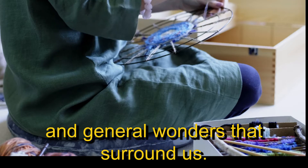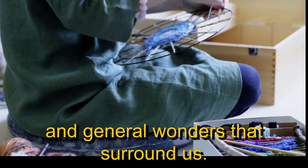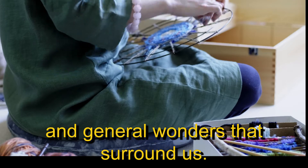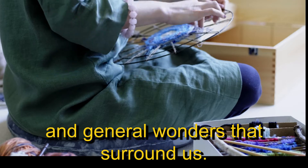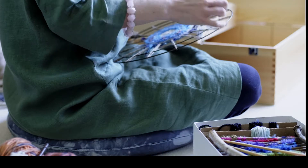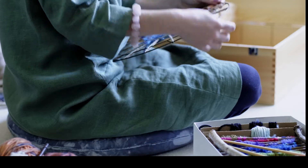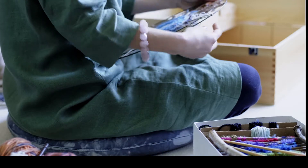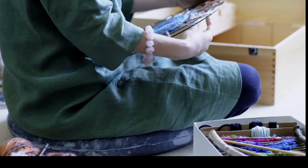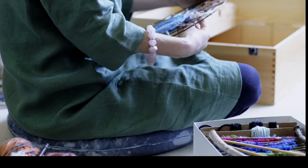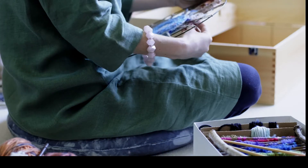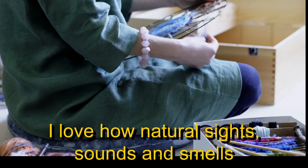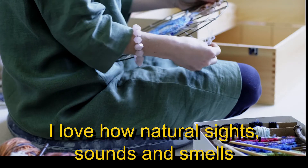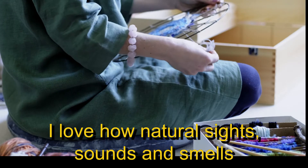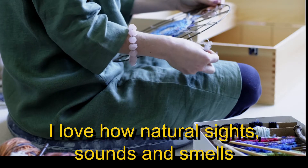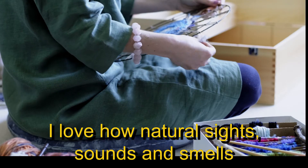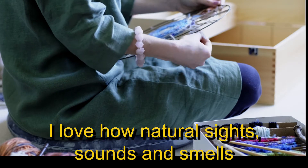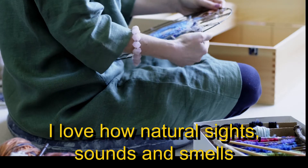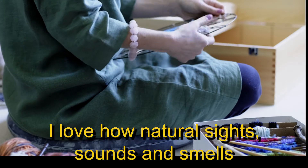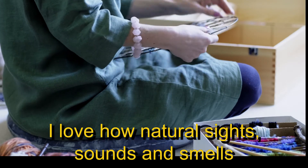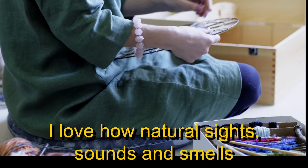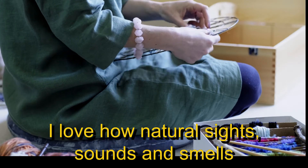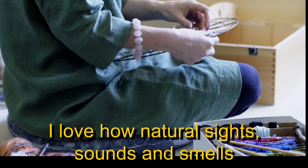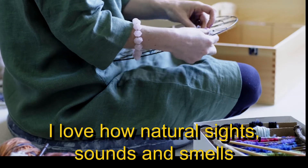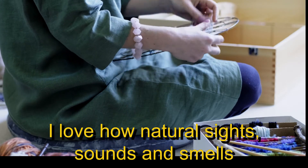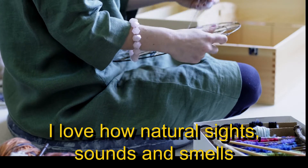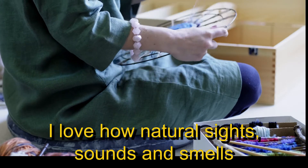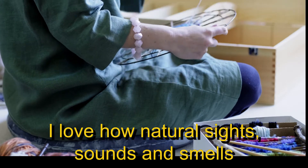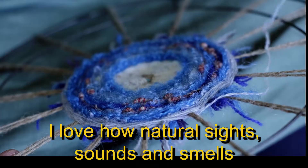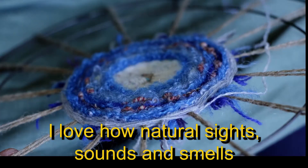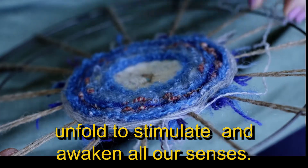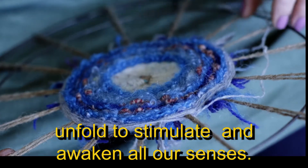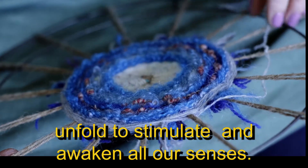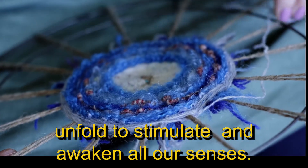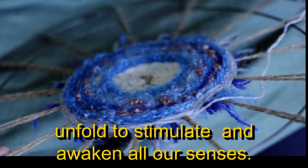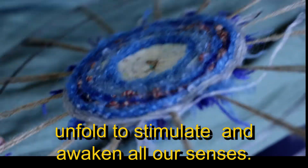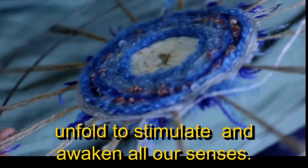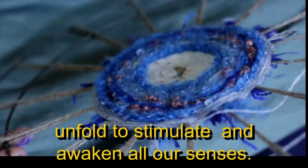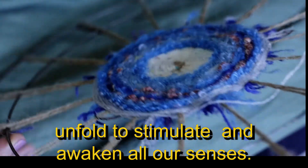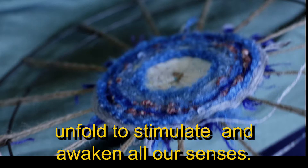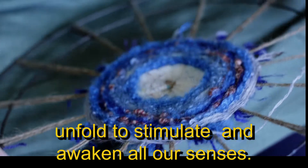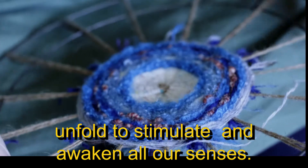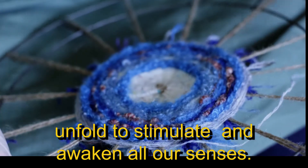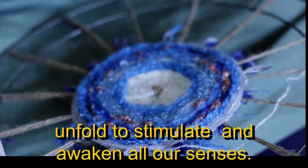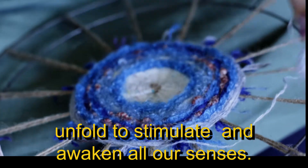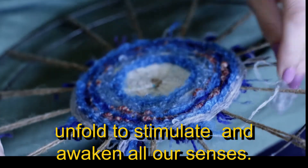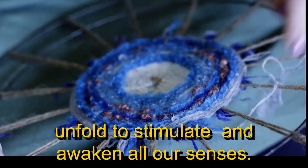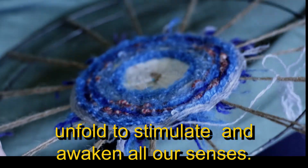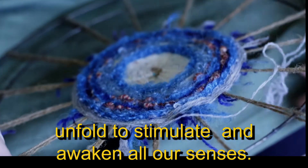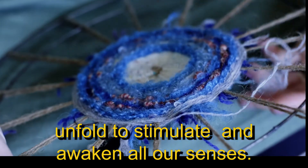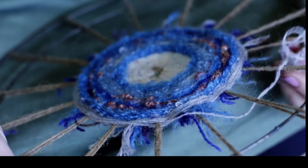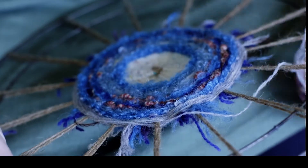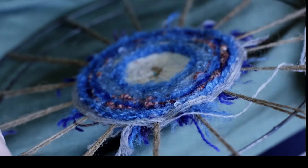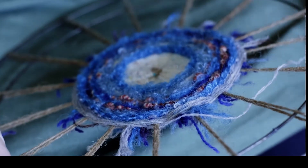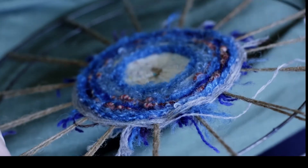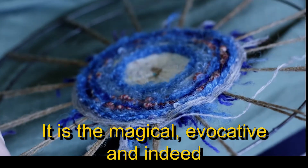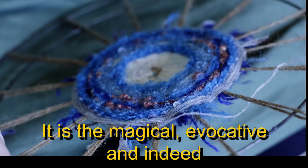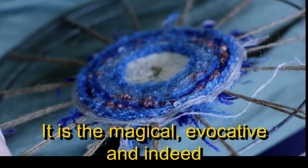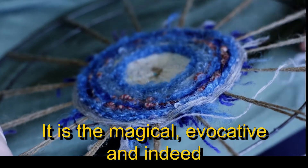us. I love how natural sights, sounds and smells unfold to stimulate and awaken all our senses. It is the